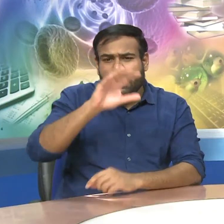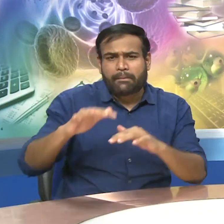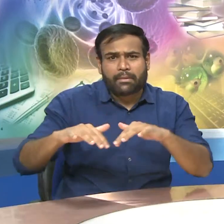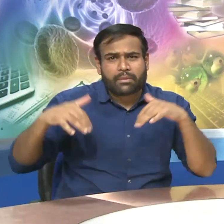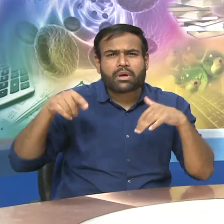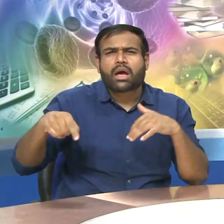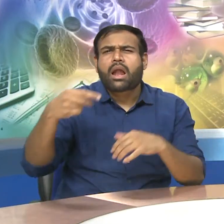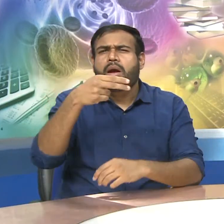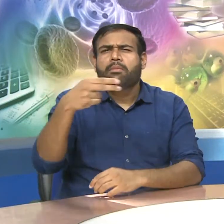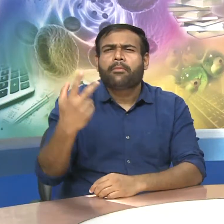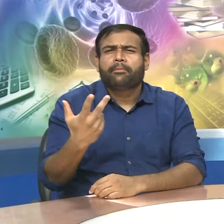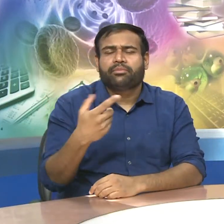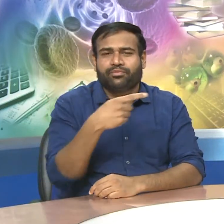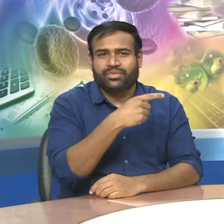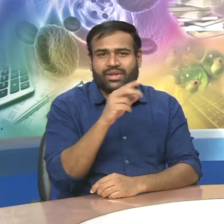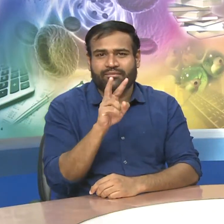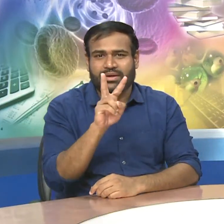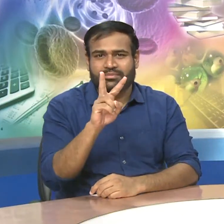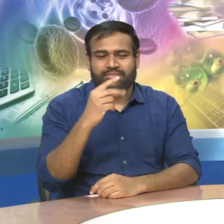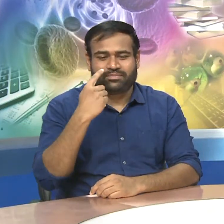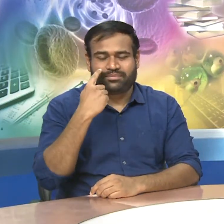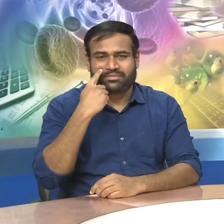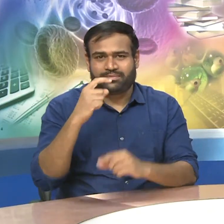Council, Vidhan Sabha.